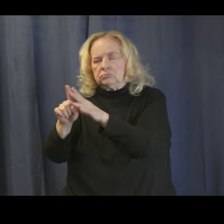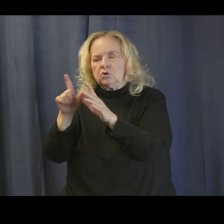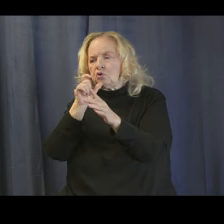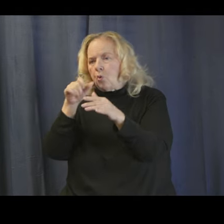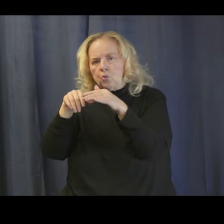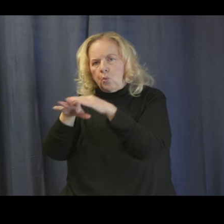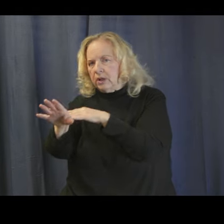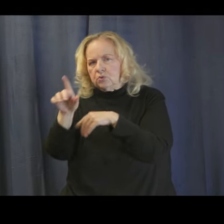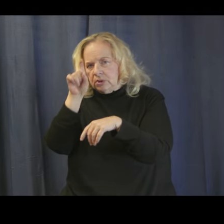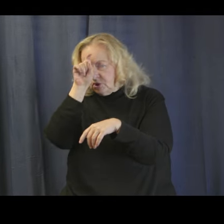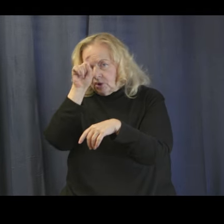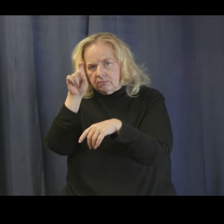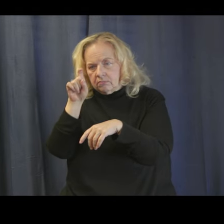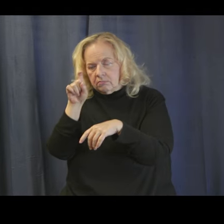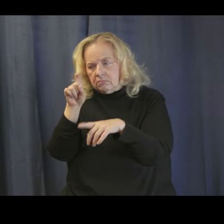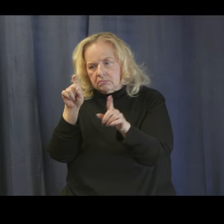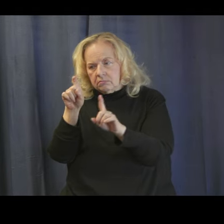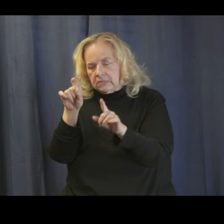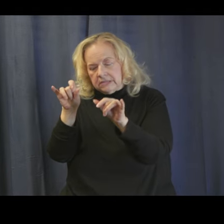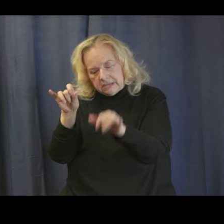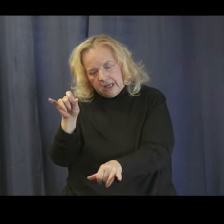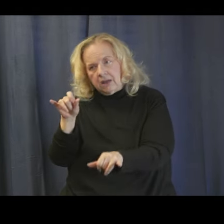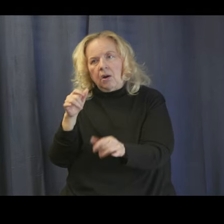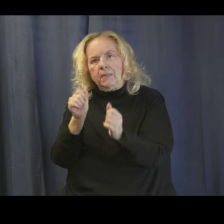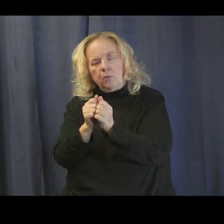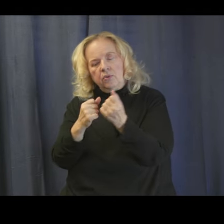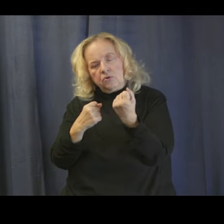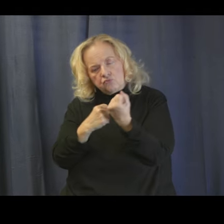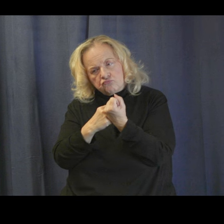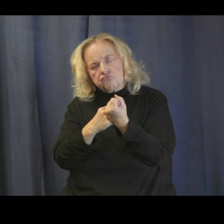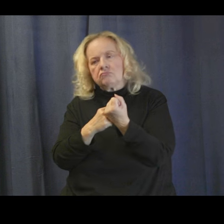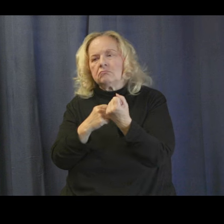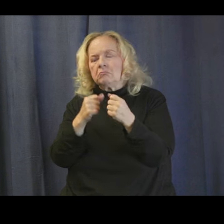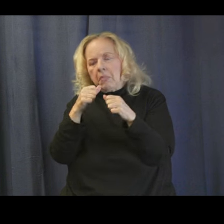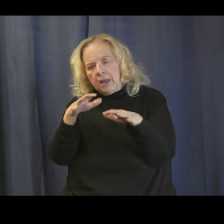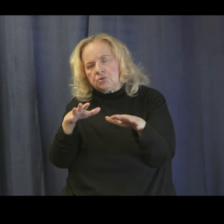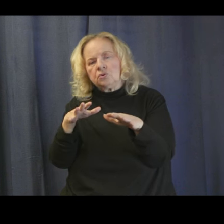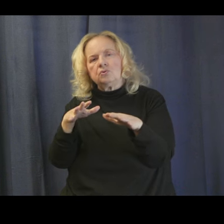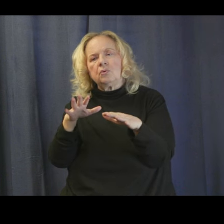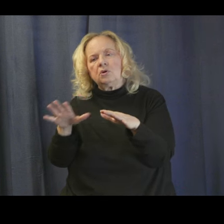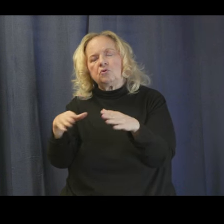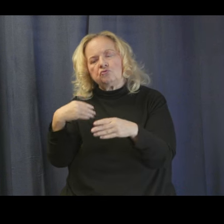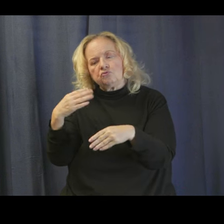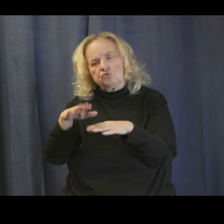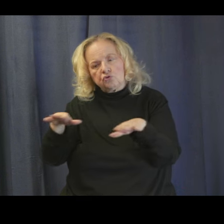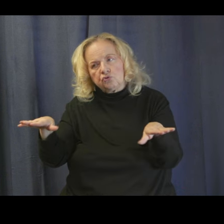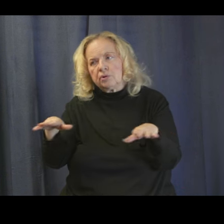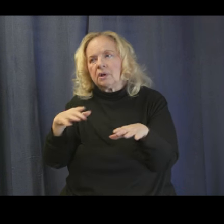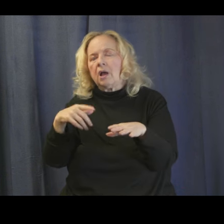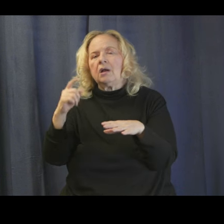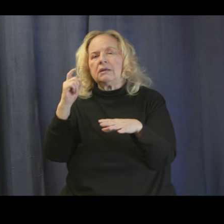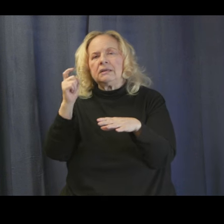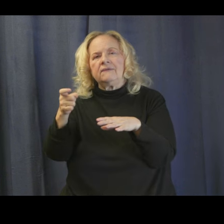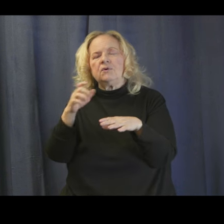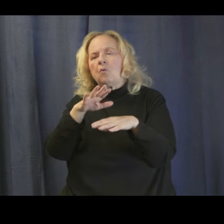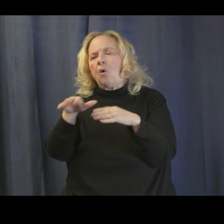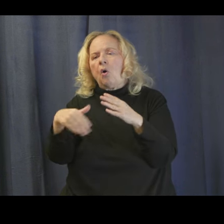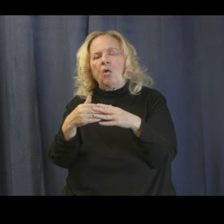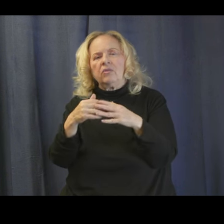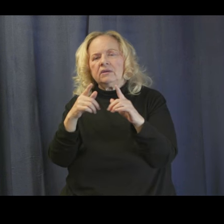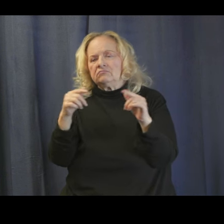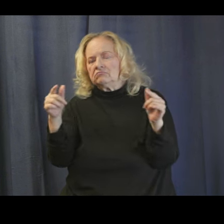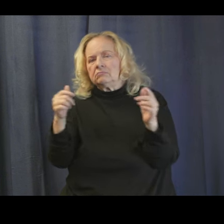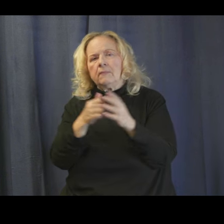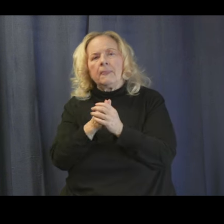going down into Egypt. Stay here. I'll be with you. I'll bless you into your seed. And I'm going to give you all these countries." And then